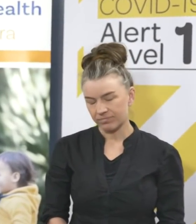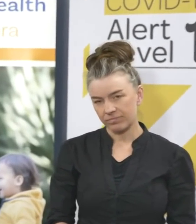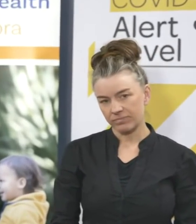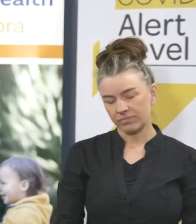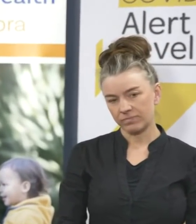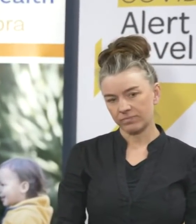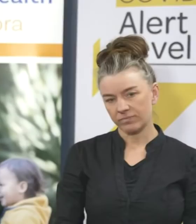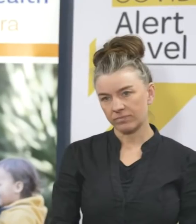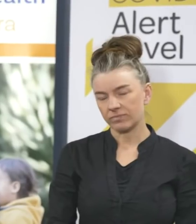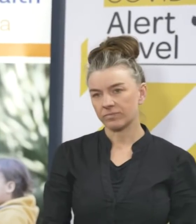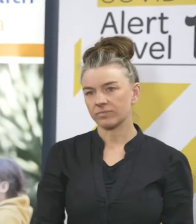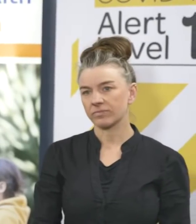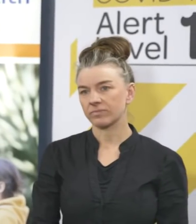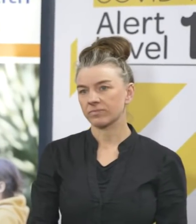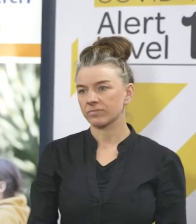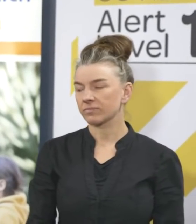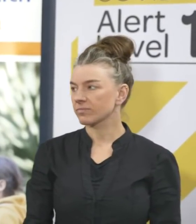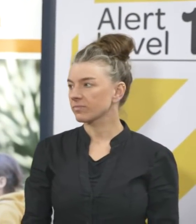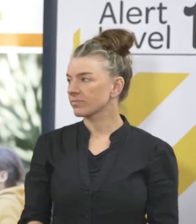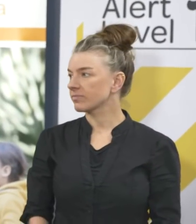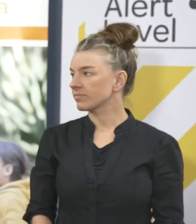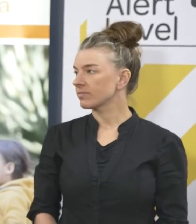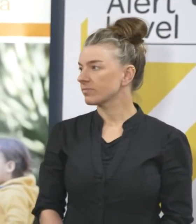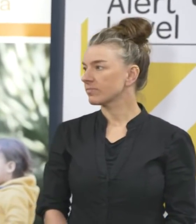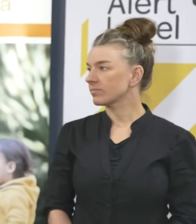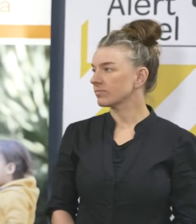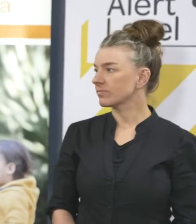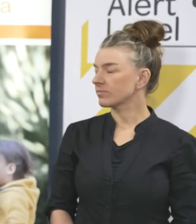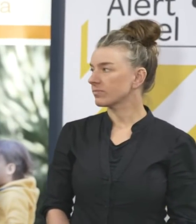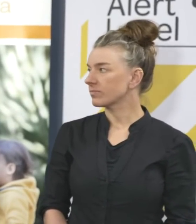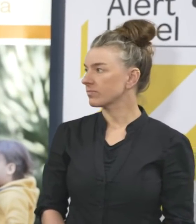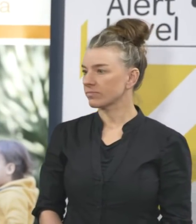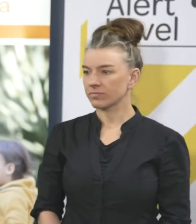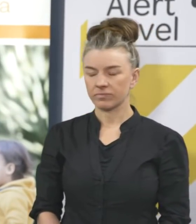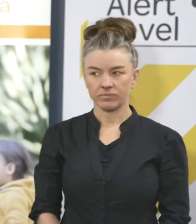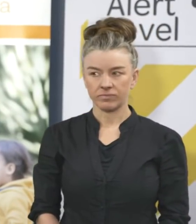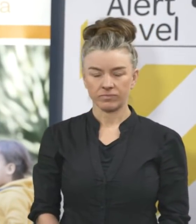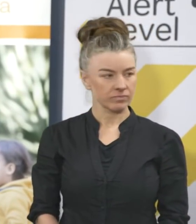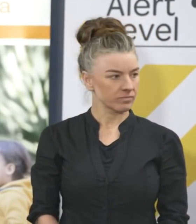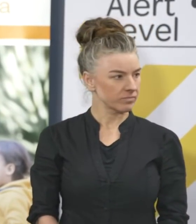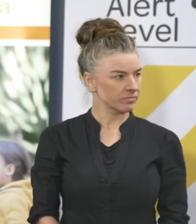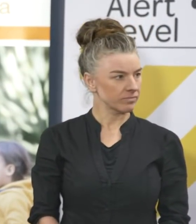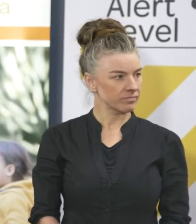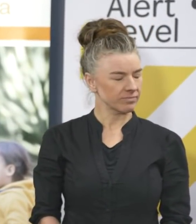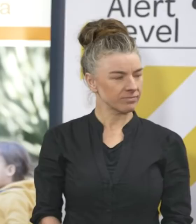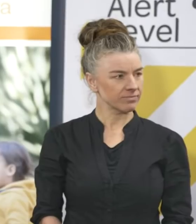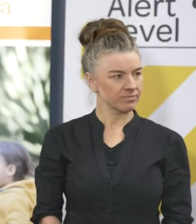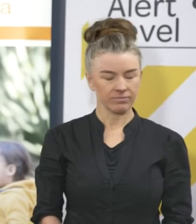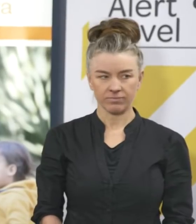categories. The Immigration Minister, Ian Lees-Galloway, says it's not possible for officials to say